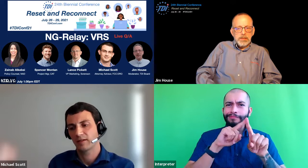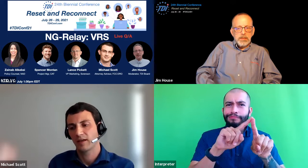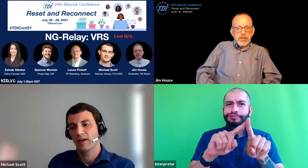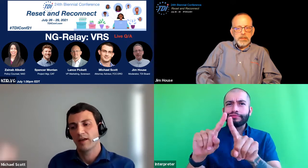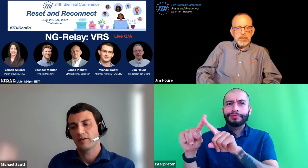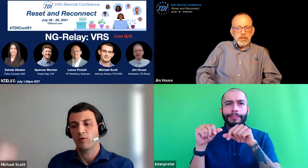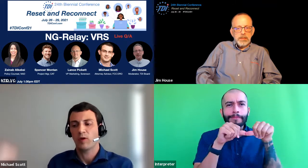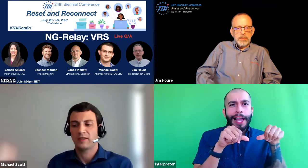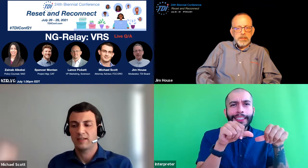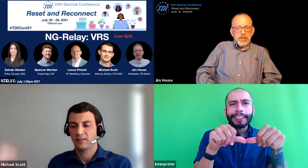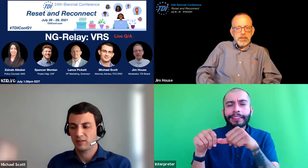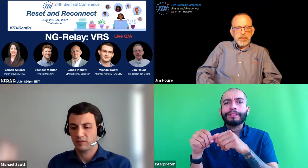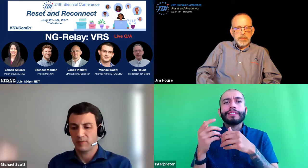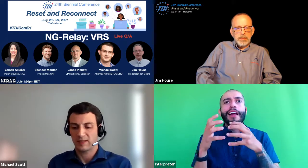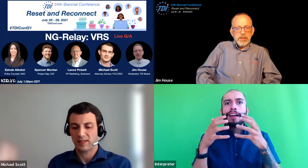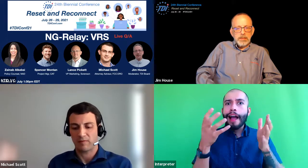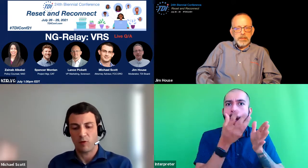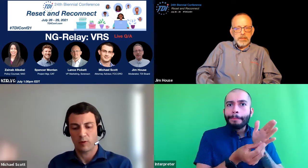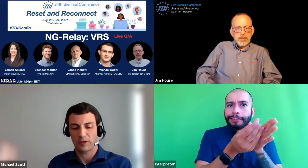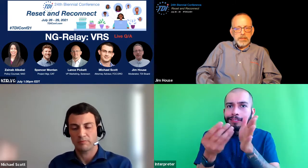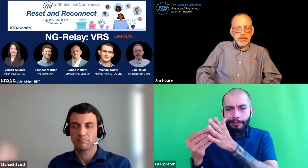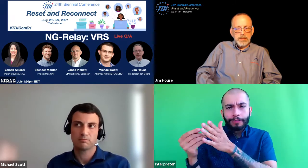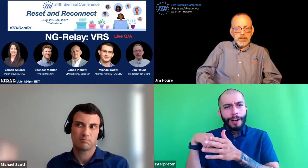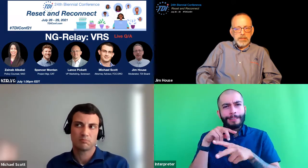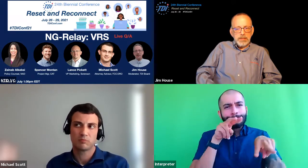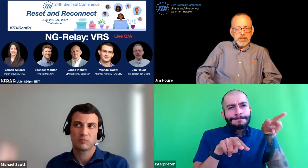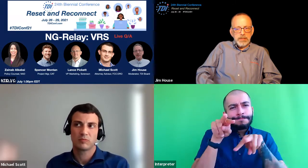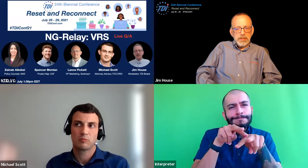It's, what needs to be the step forward